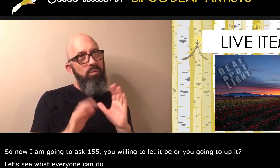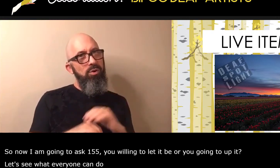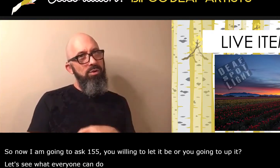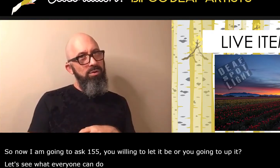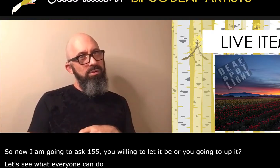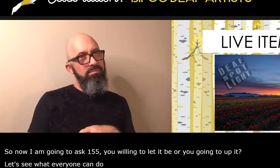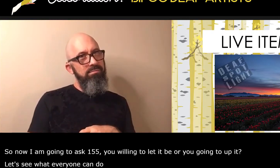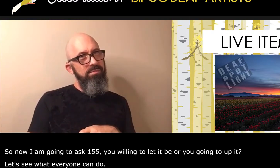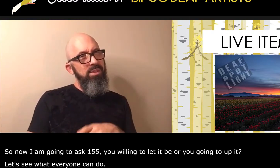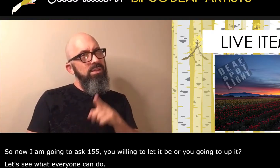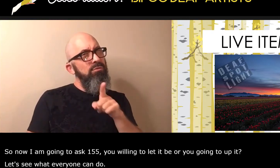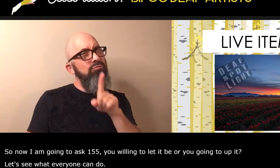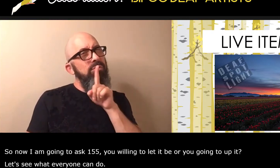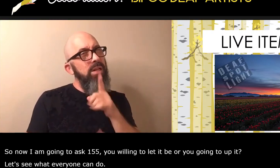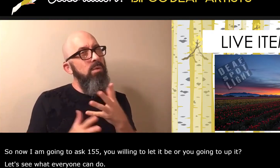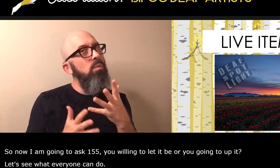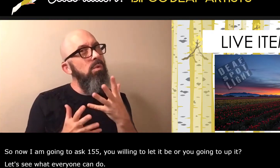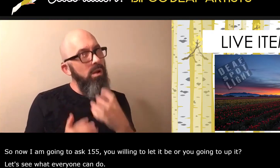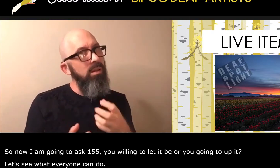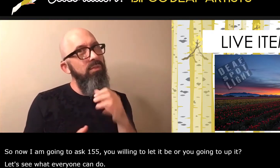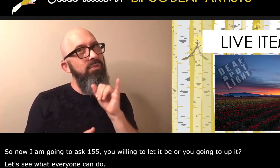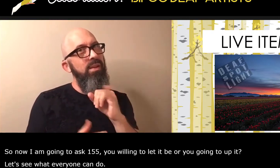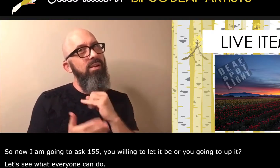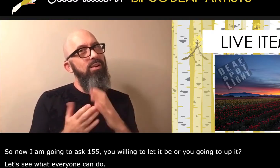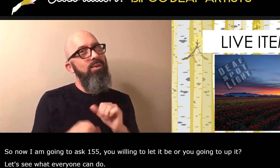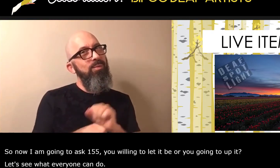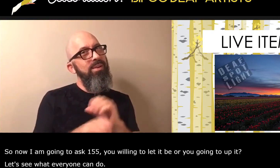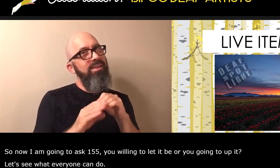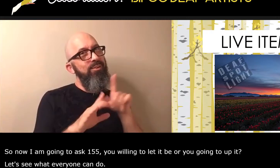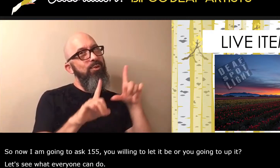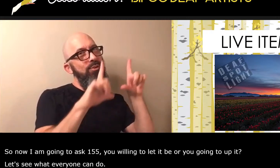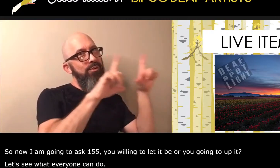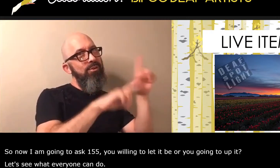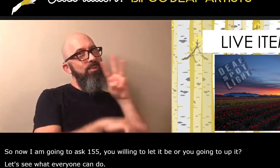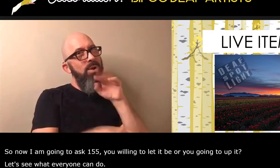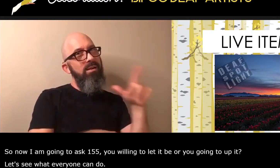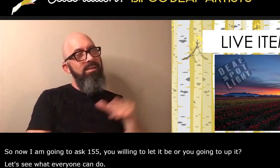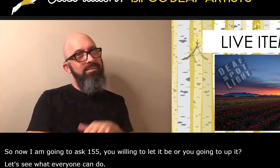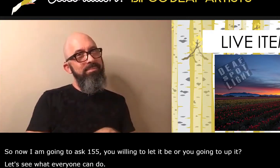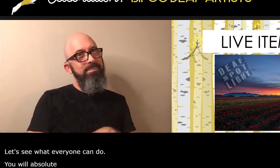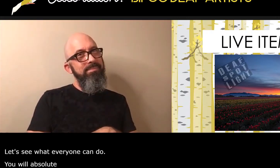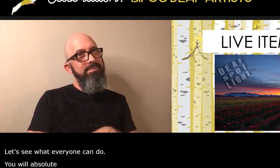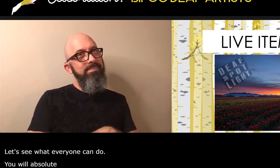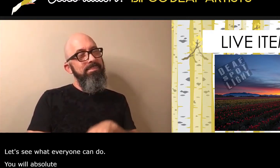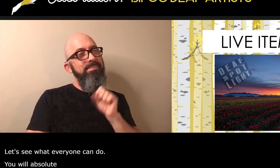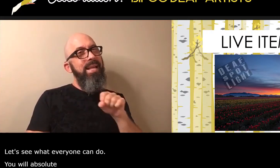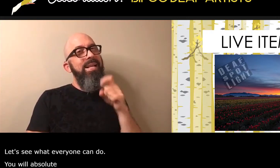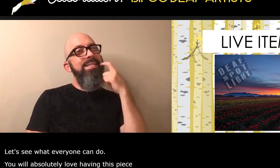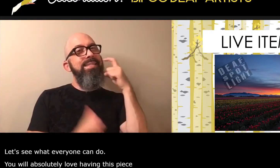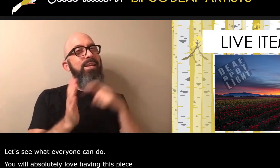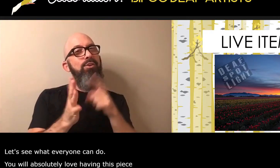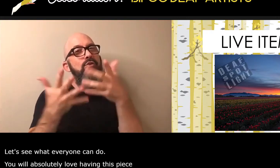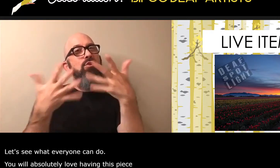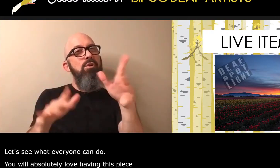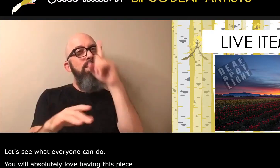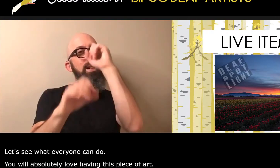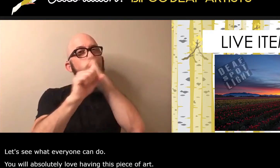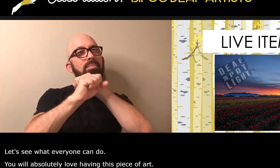You will absolutely love having this piece of art. You want this piece of art on your